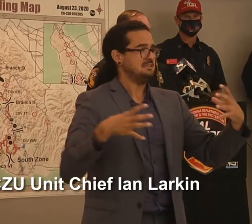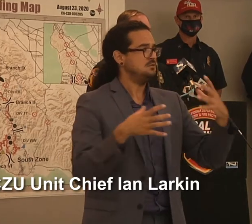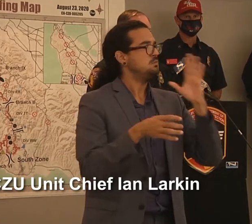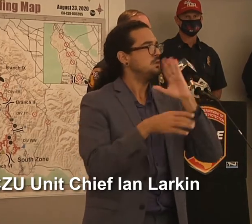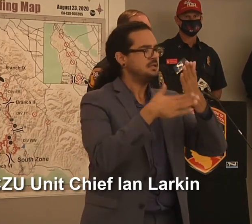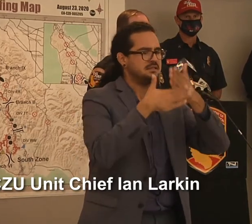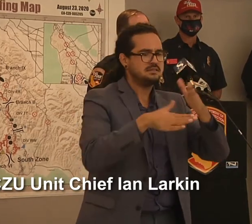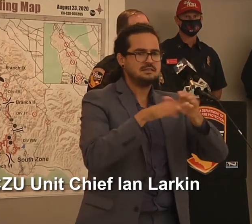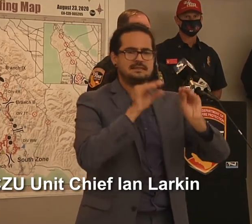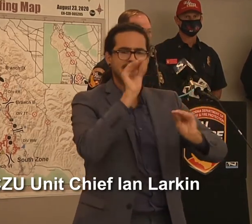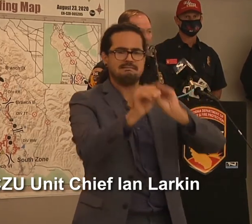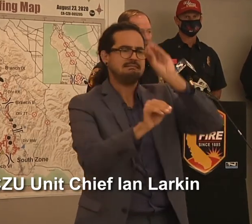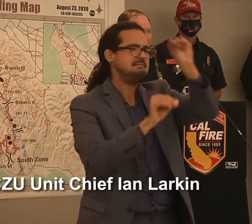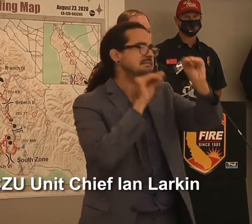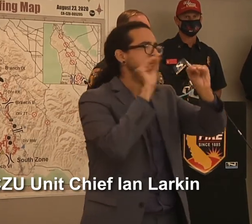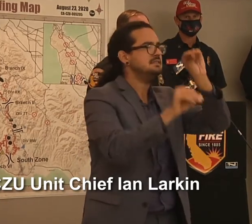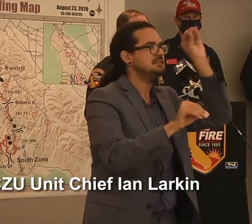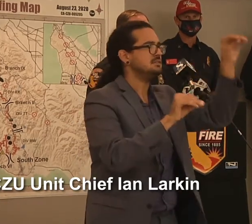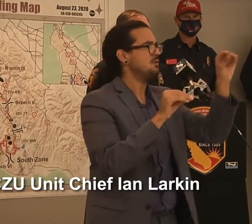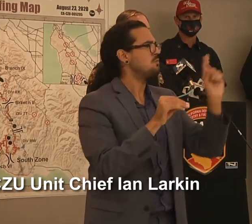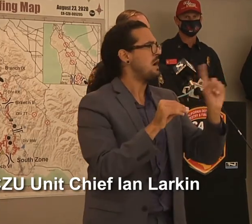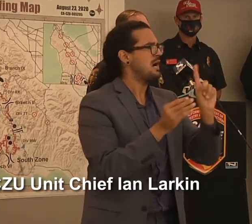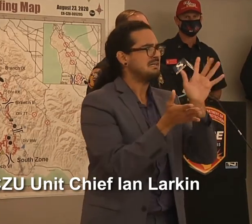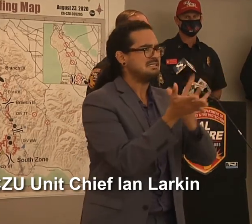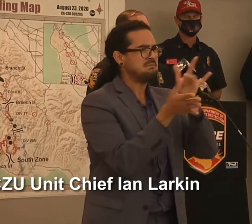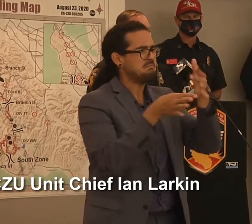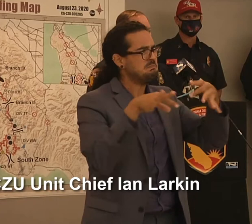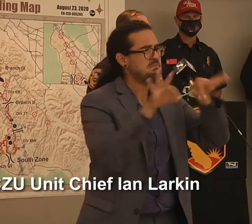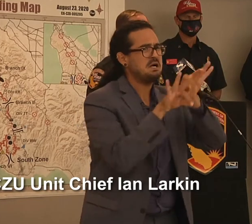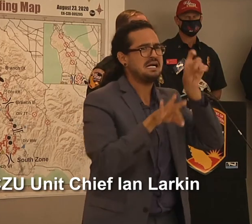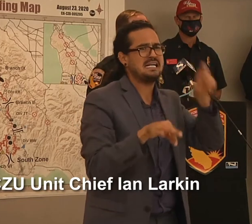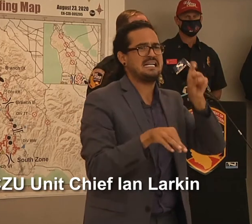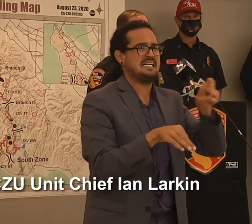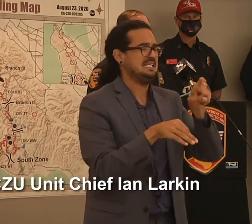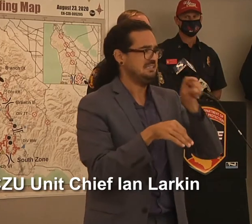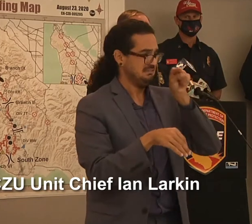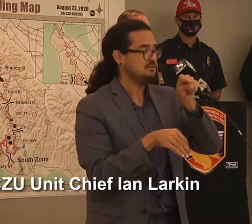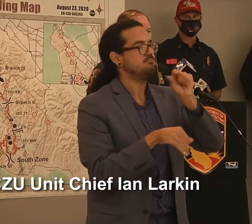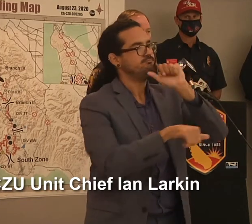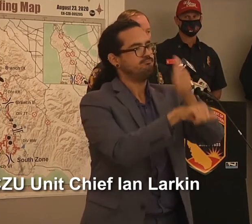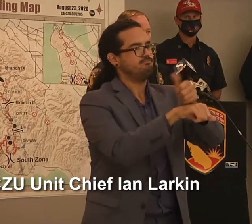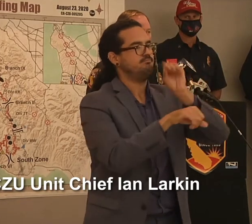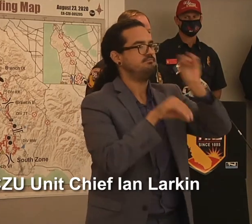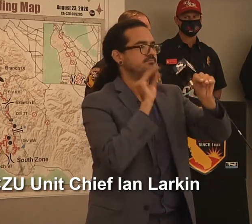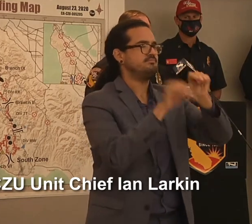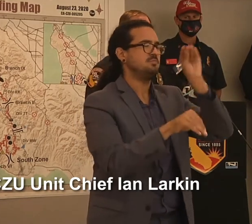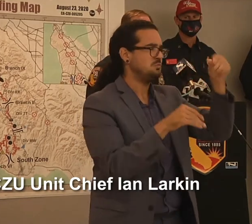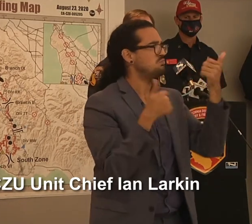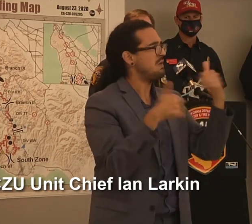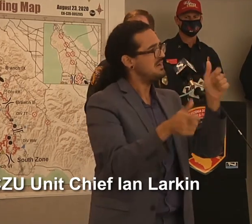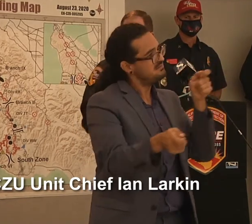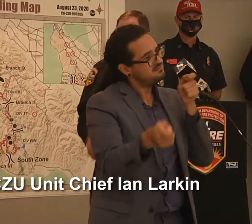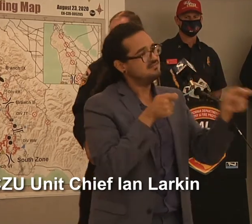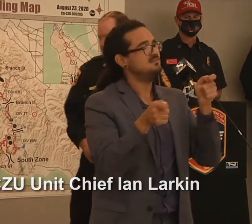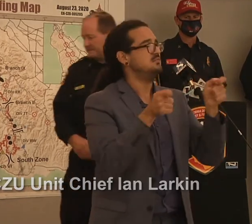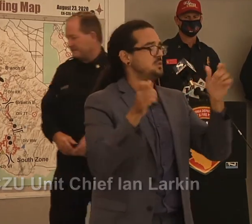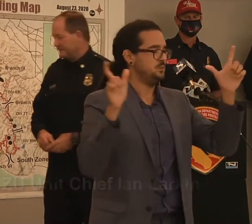most advantageous way to get the production that we need to get this fire under control. Thank you.